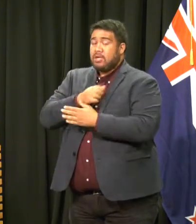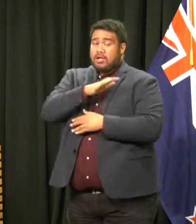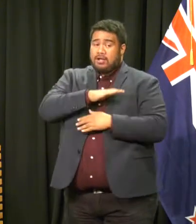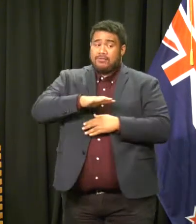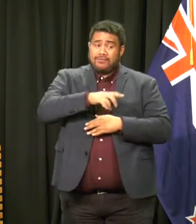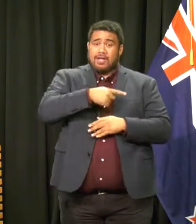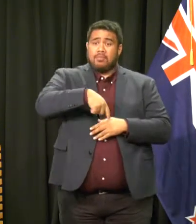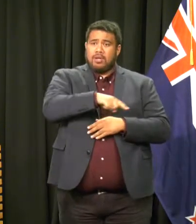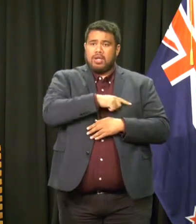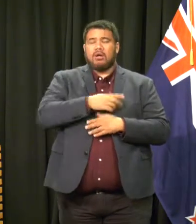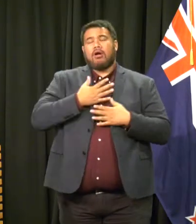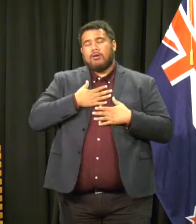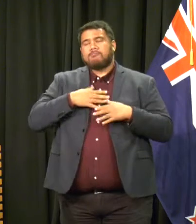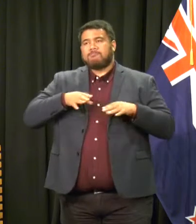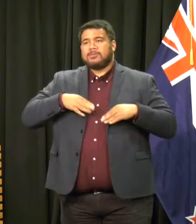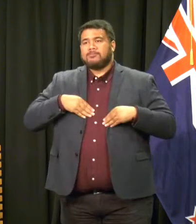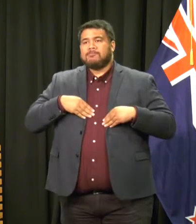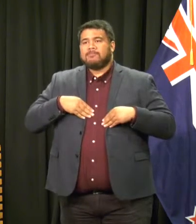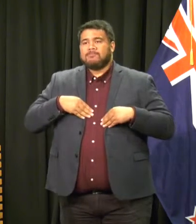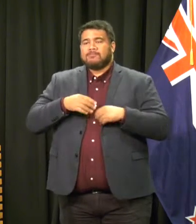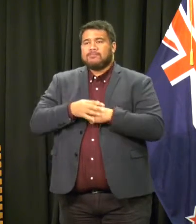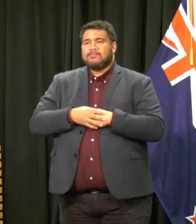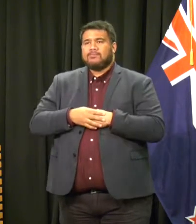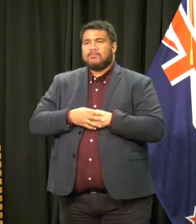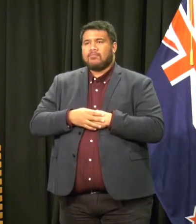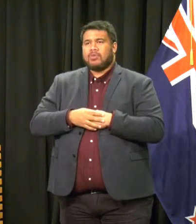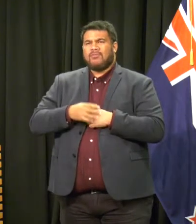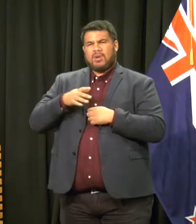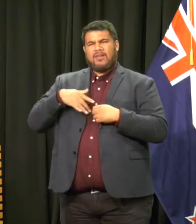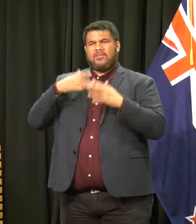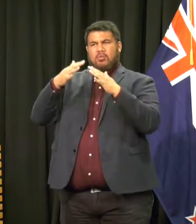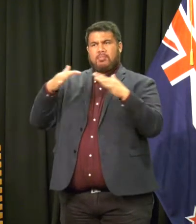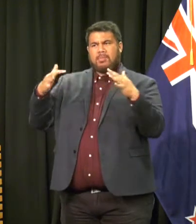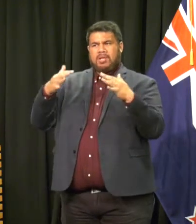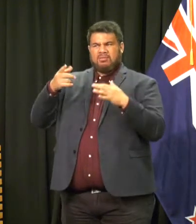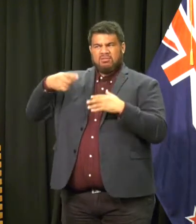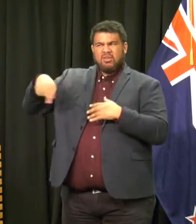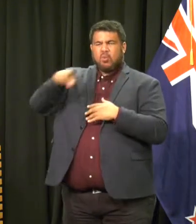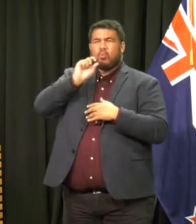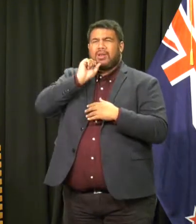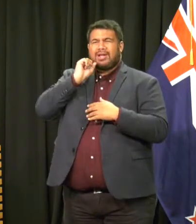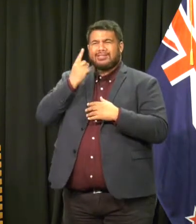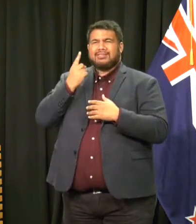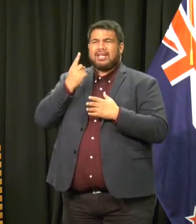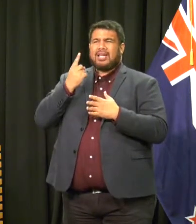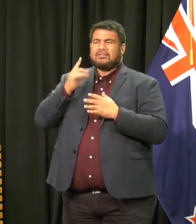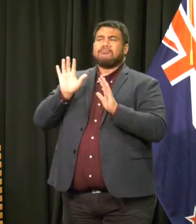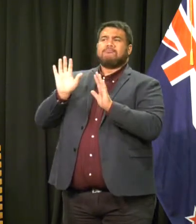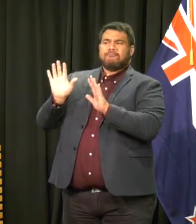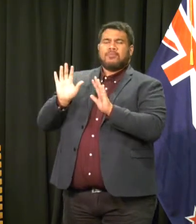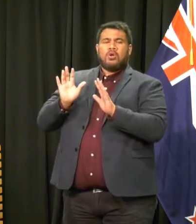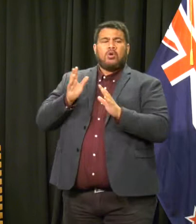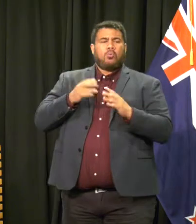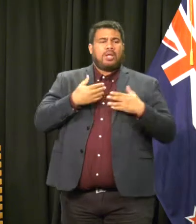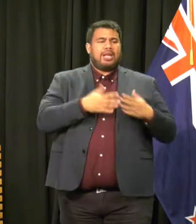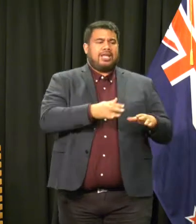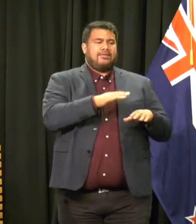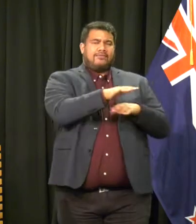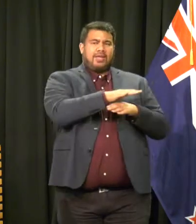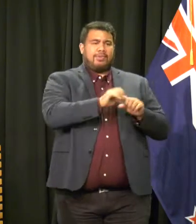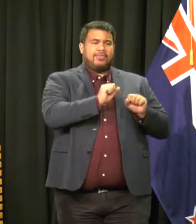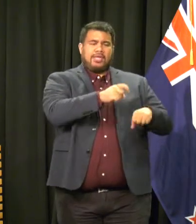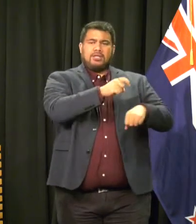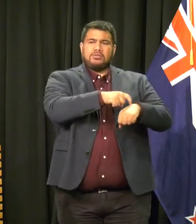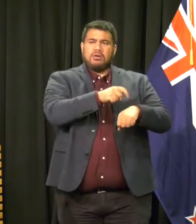the circumstances. But I think the public would understand why going forward we'd leave them now to have their moment and